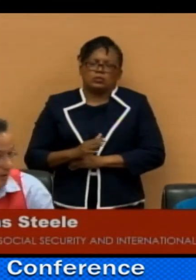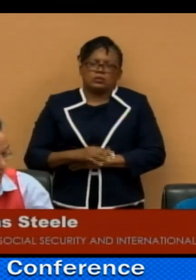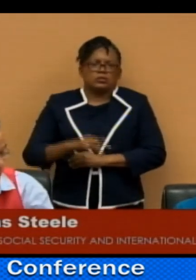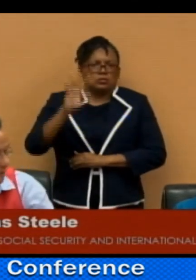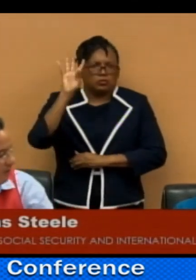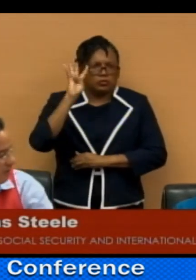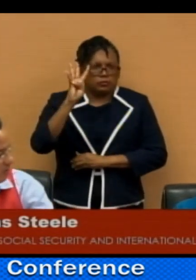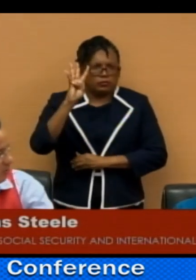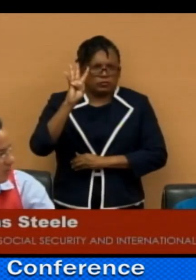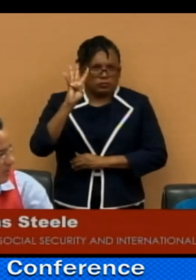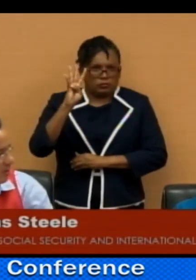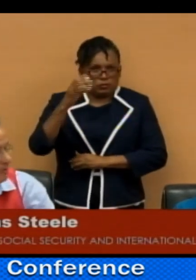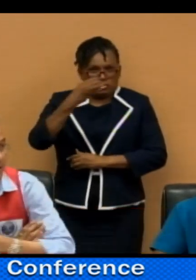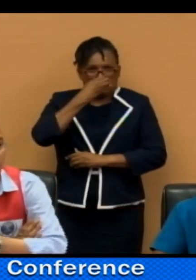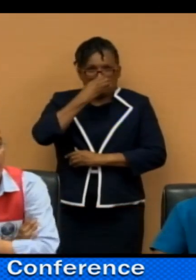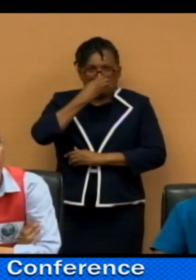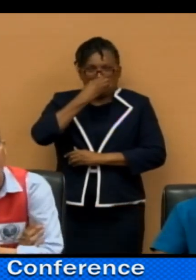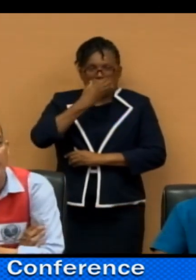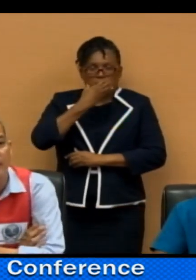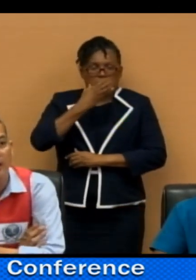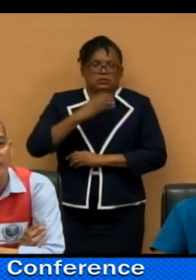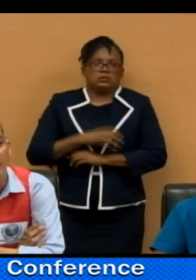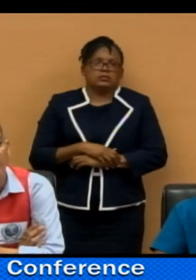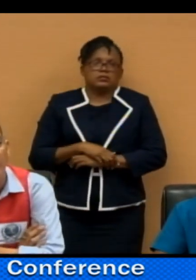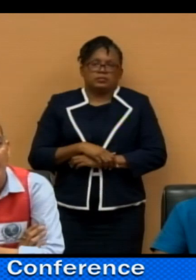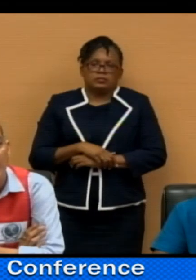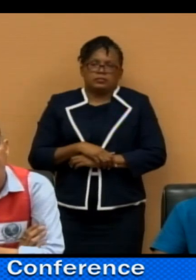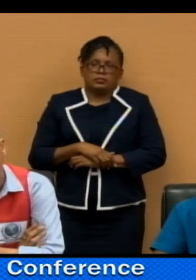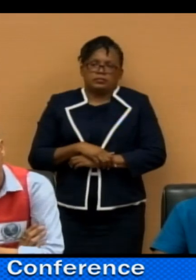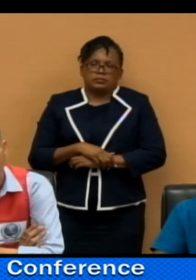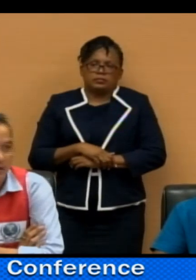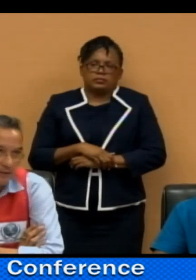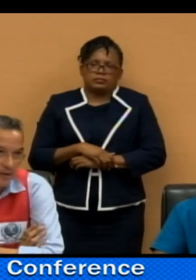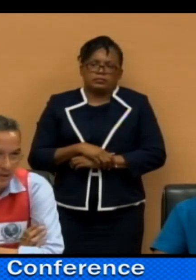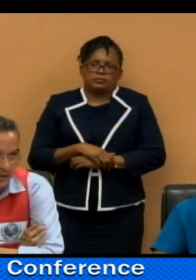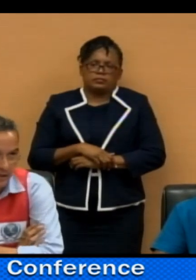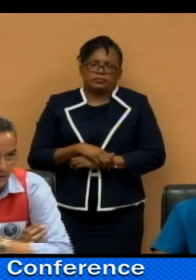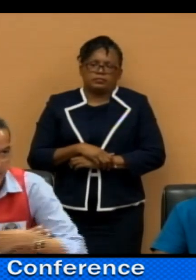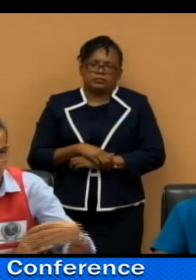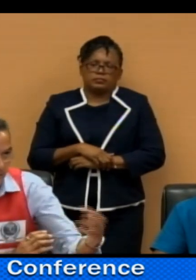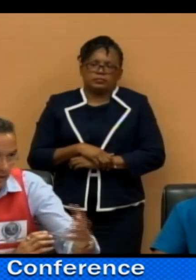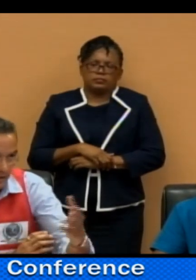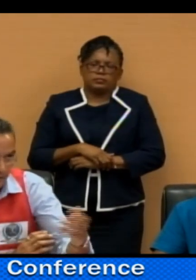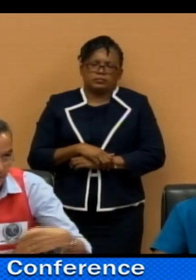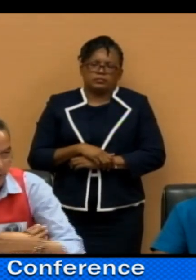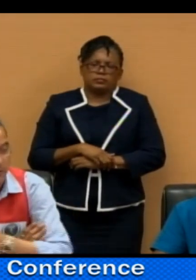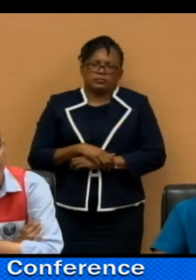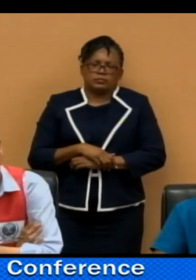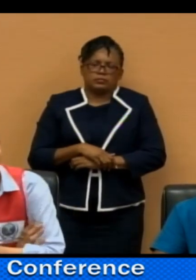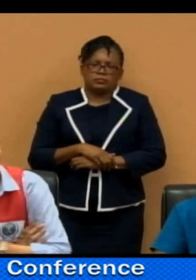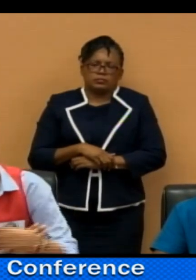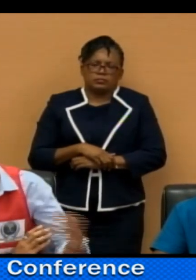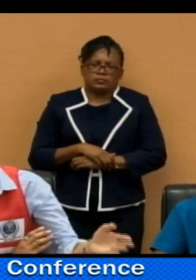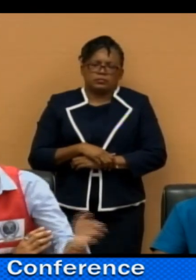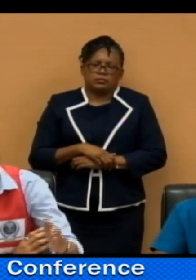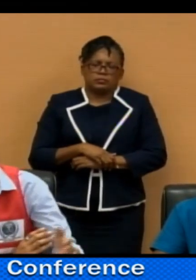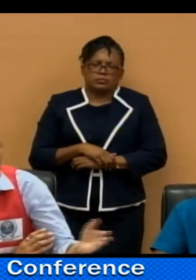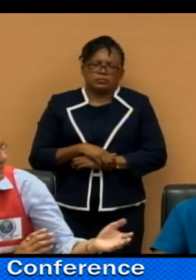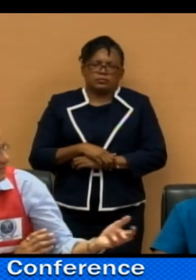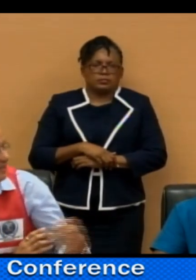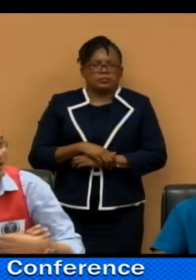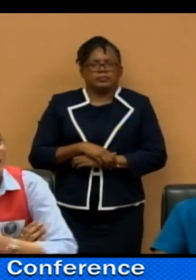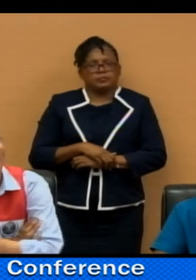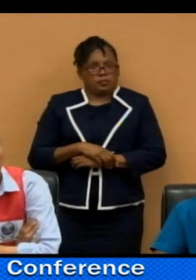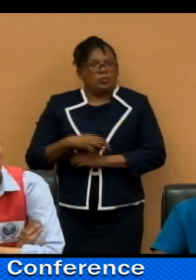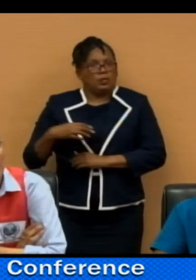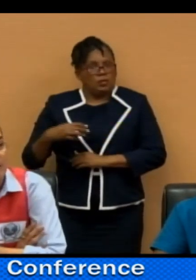had, we are close in terms of ratio of per capita to ventilators than any of the first world nations. But if you add